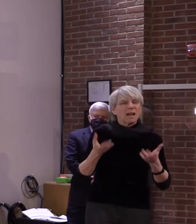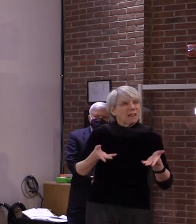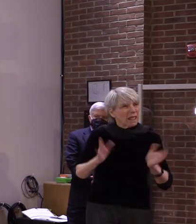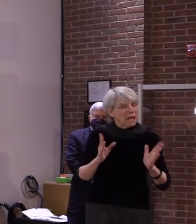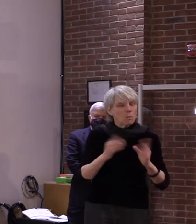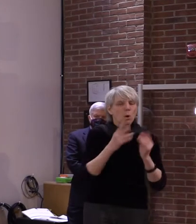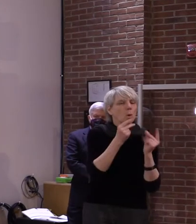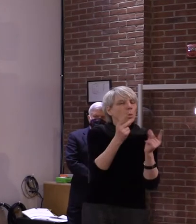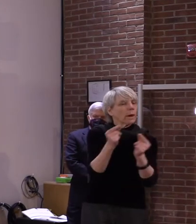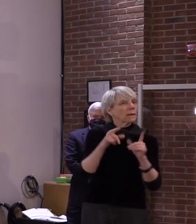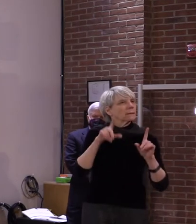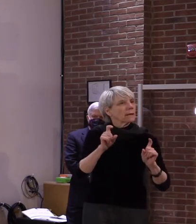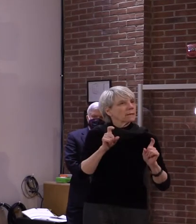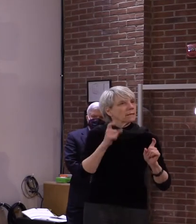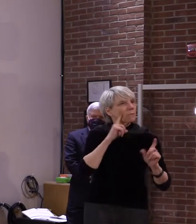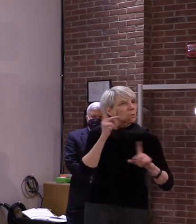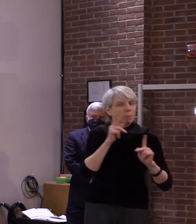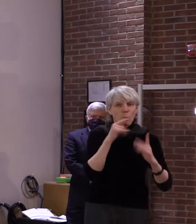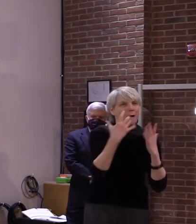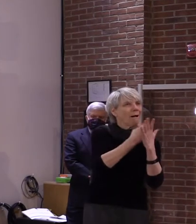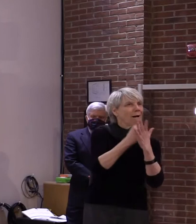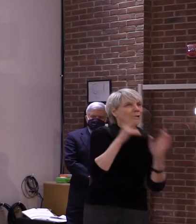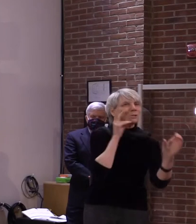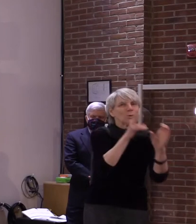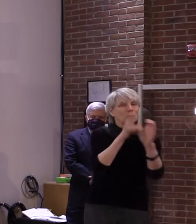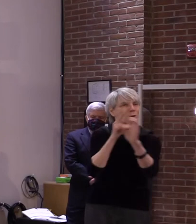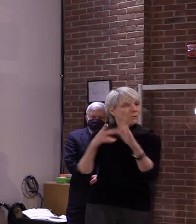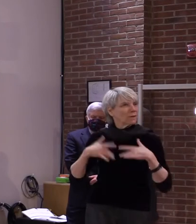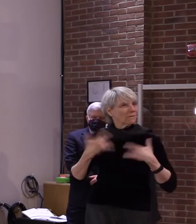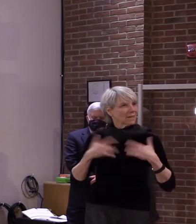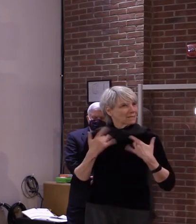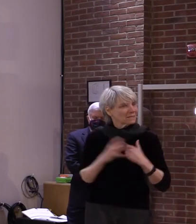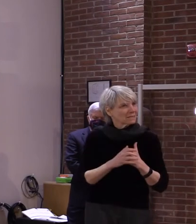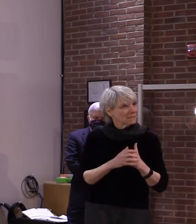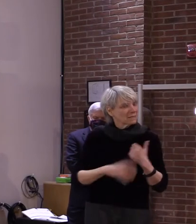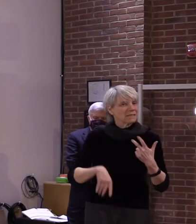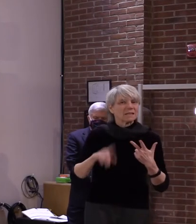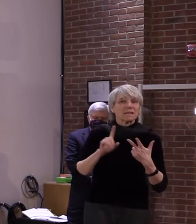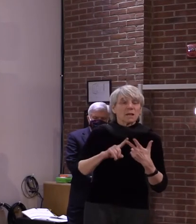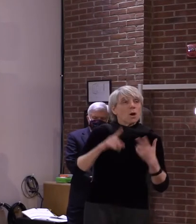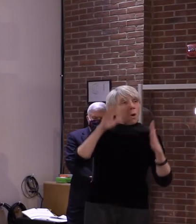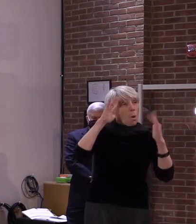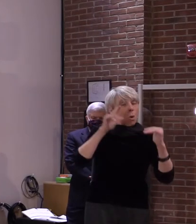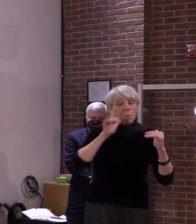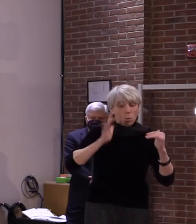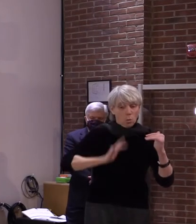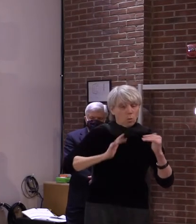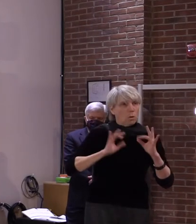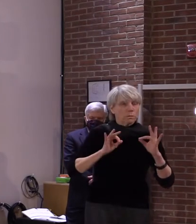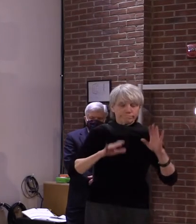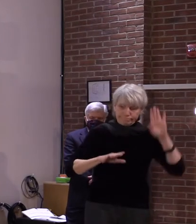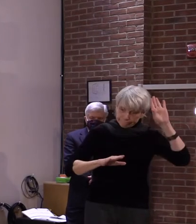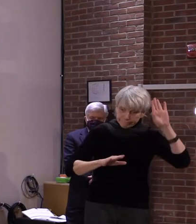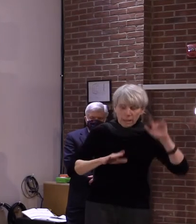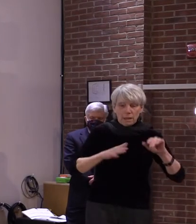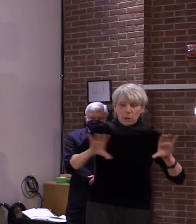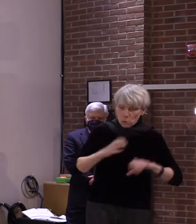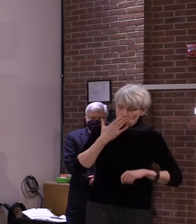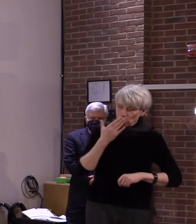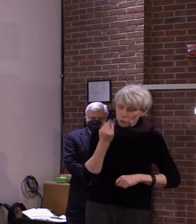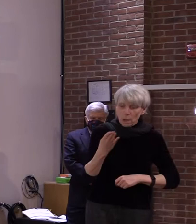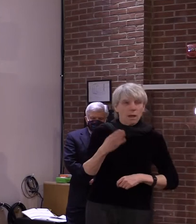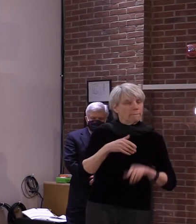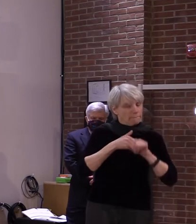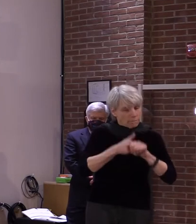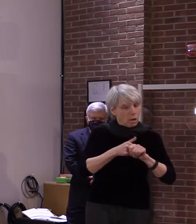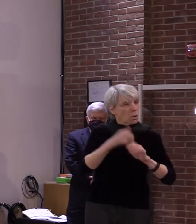state to create a fast track review process for public event sites that have shown good performance and following the roles now i know